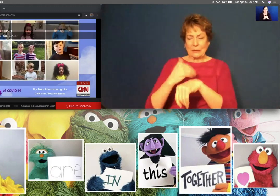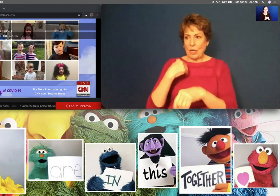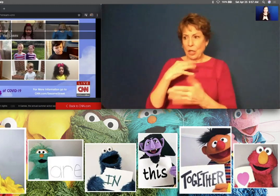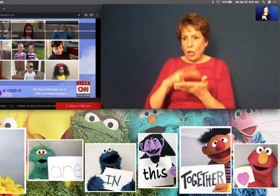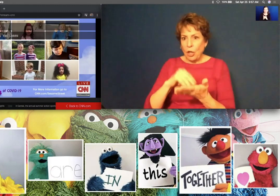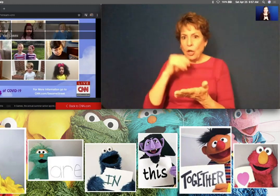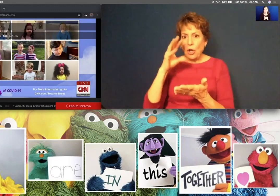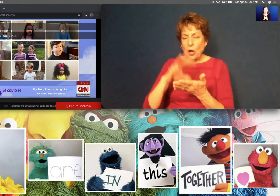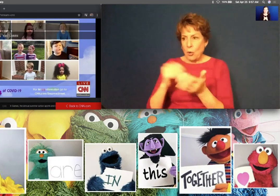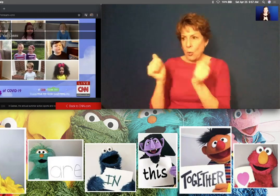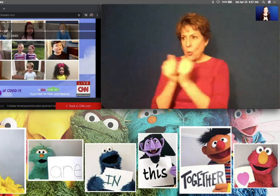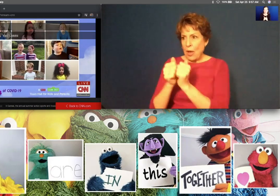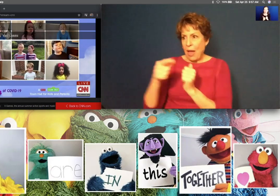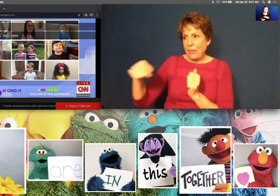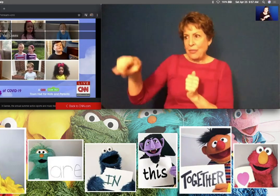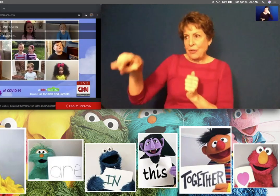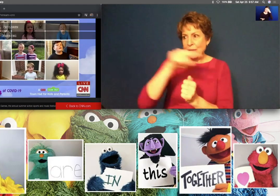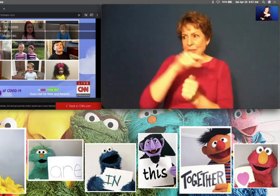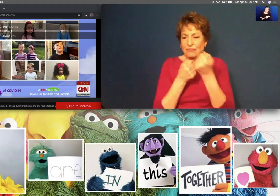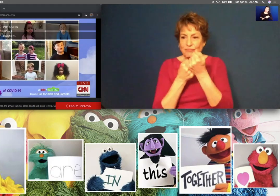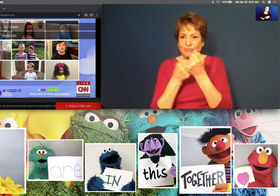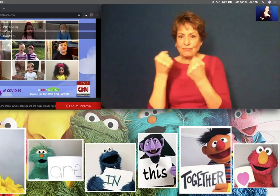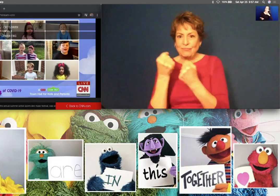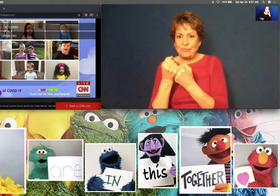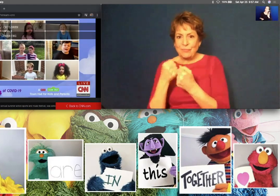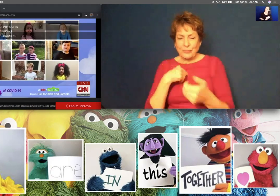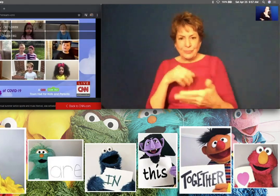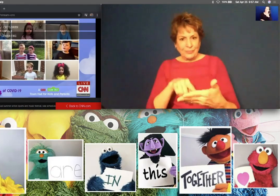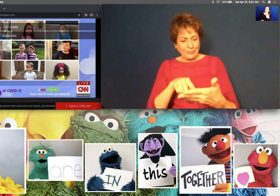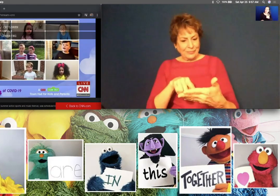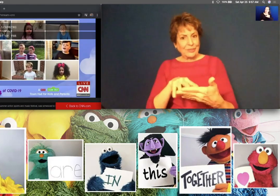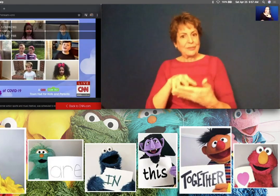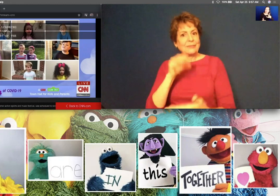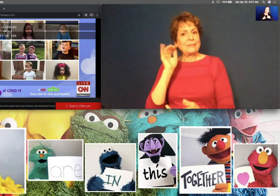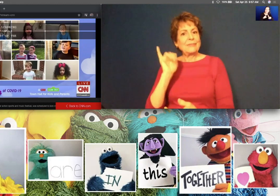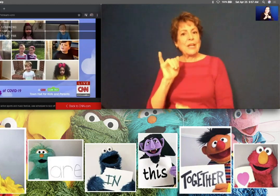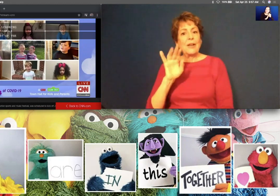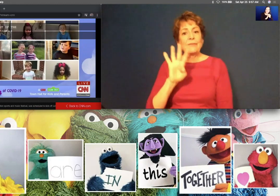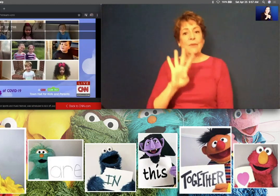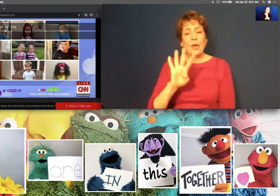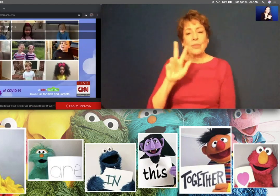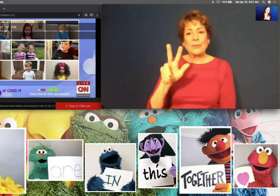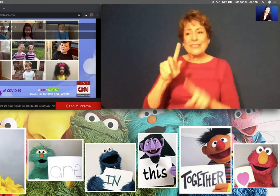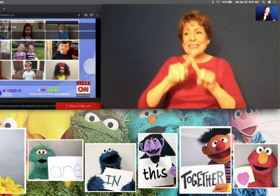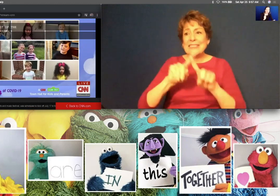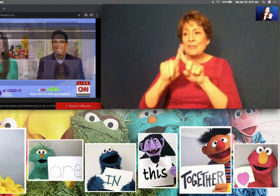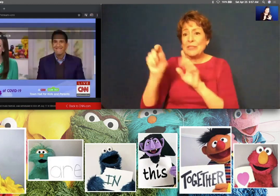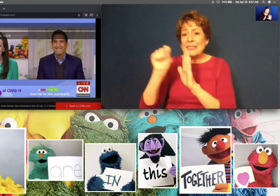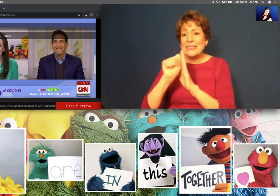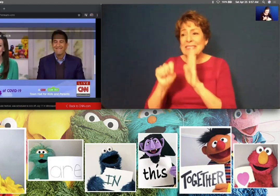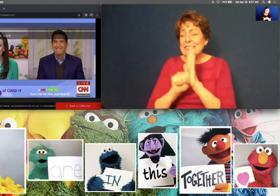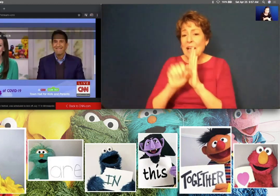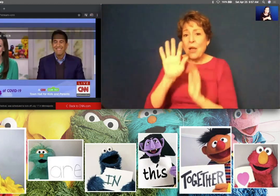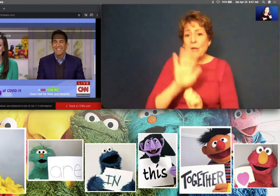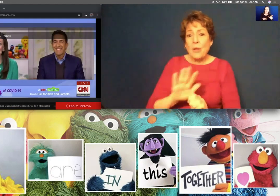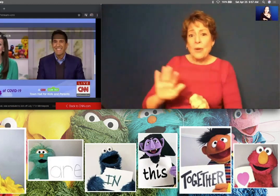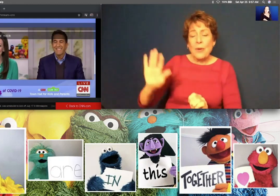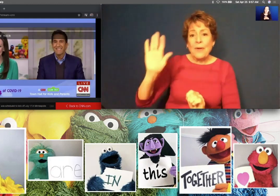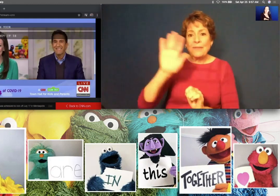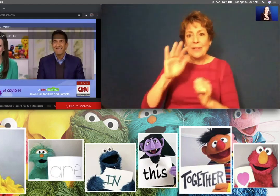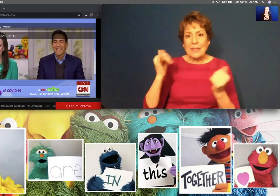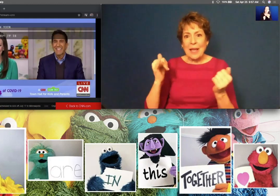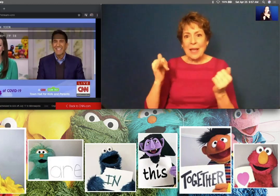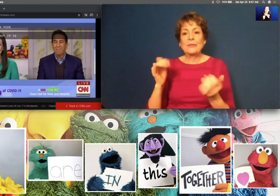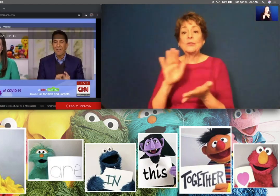in 43 states will be learning from home for the rest of the school year. And having classes in your kitchen can be fun, but it